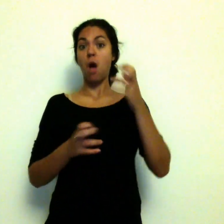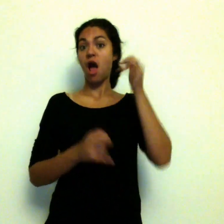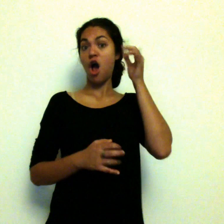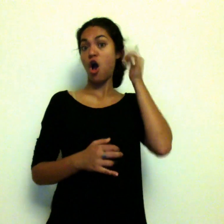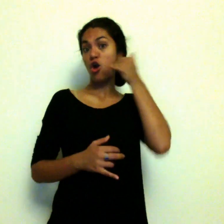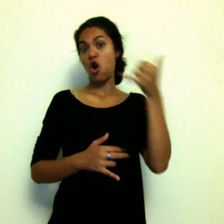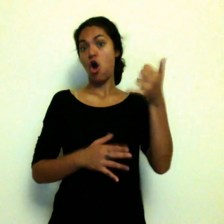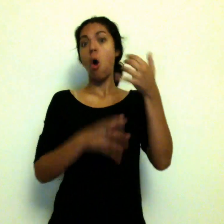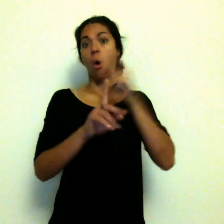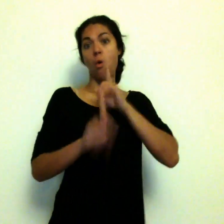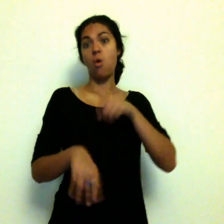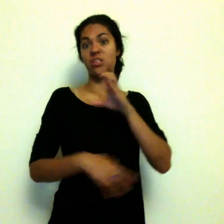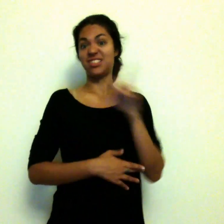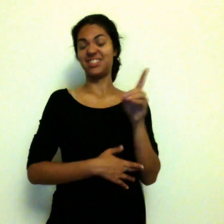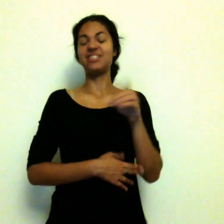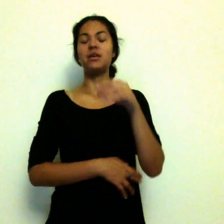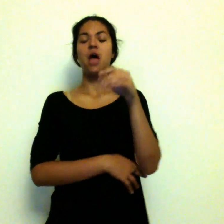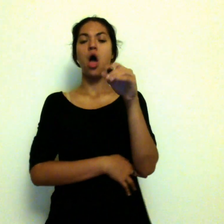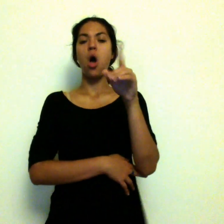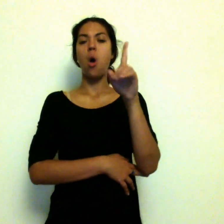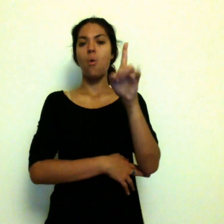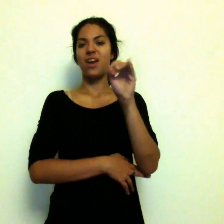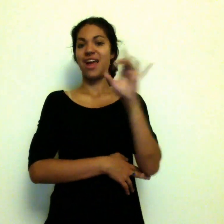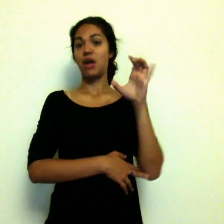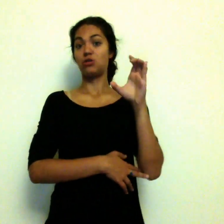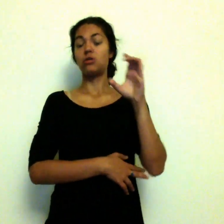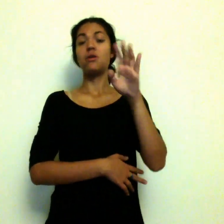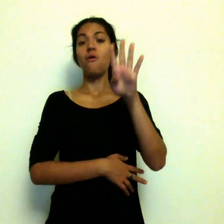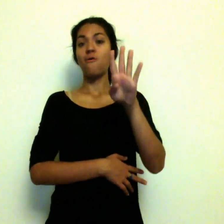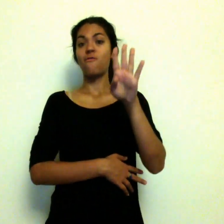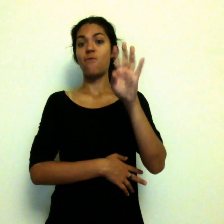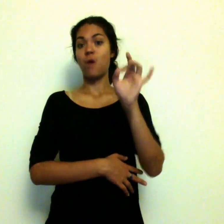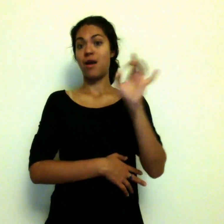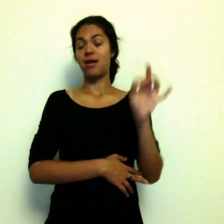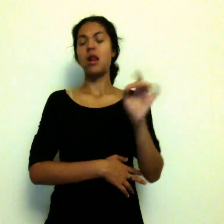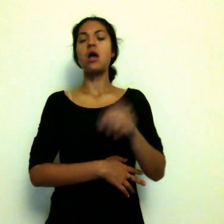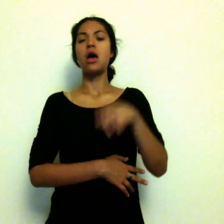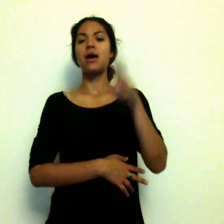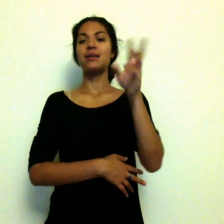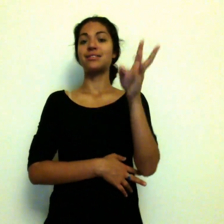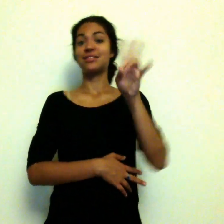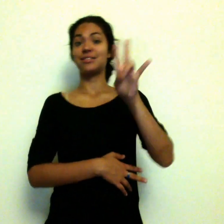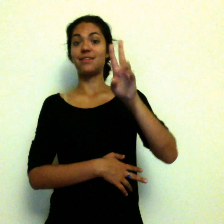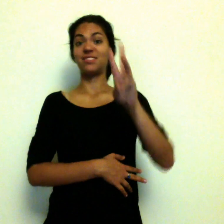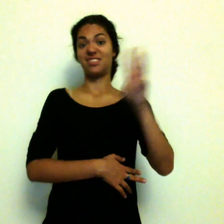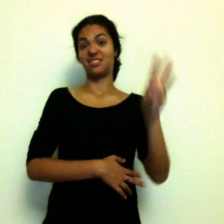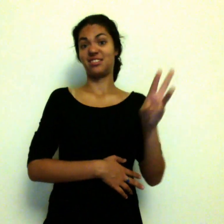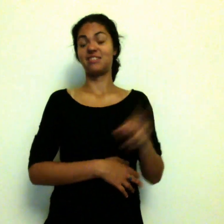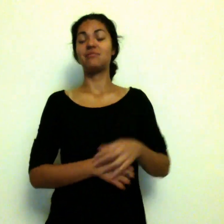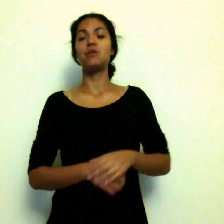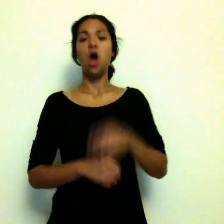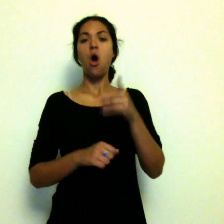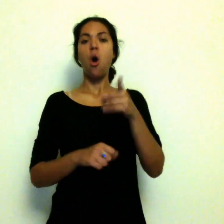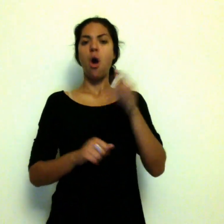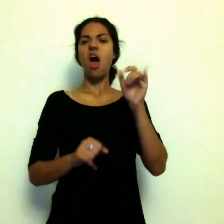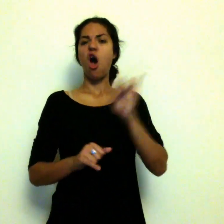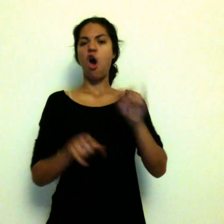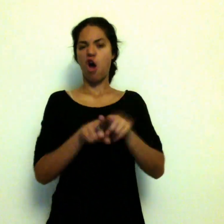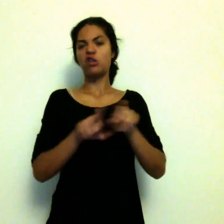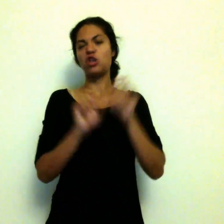1-800-448-6766 and ask for Raised to Run. You can also order online at rzim.org. This is